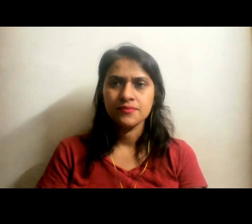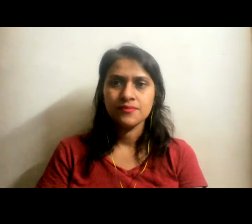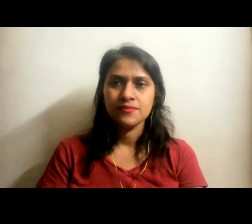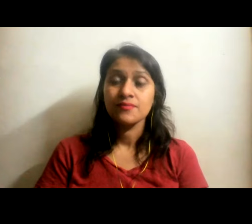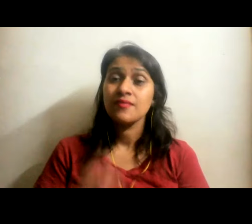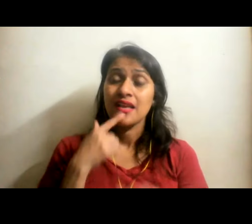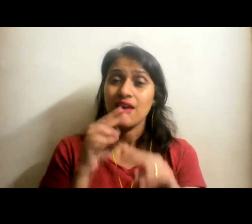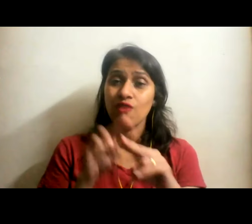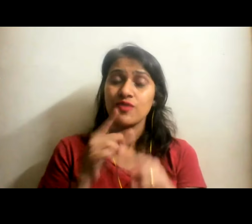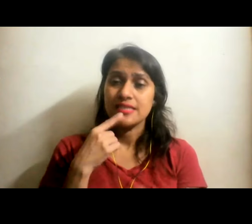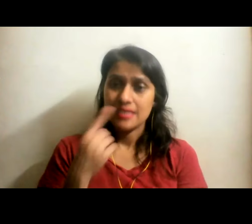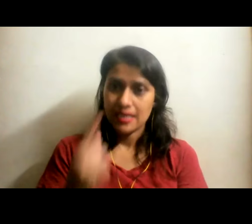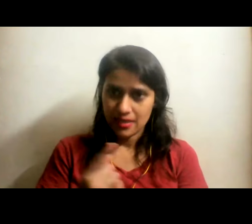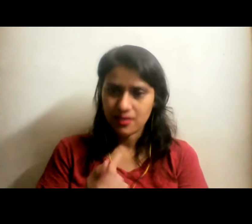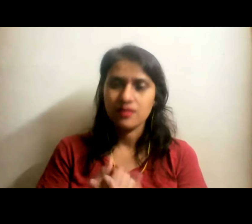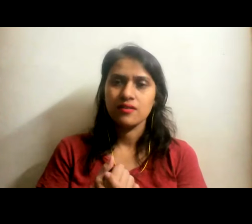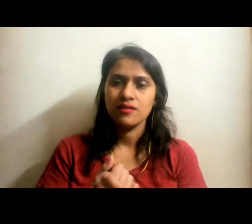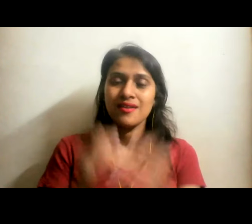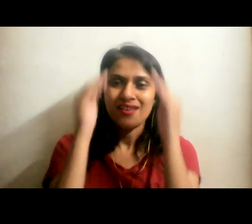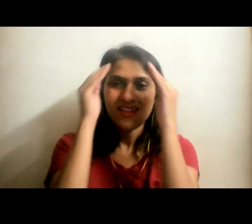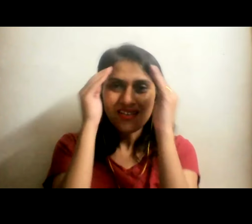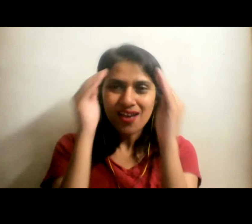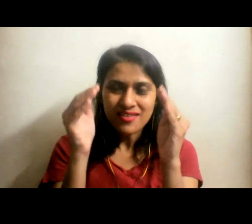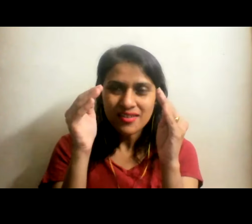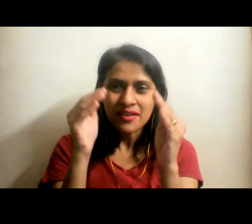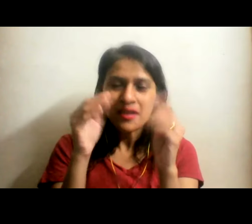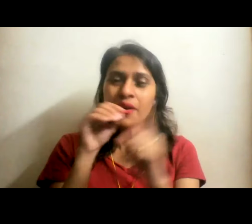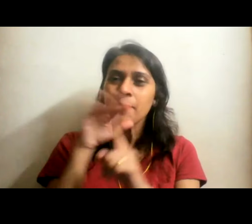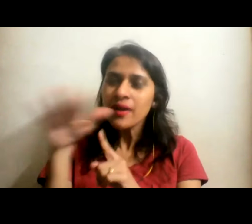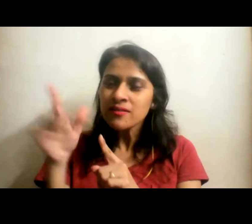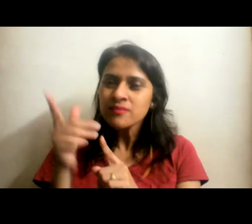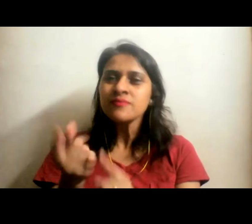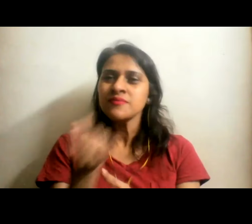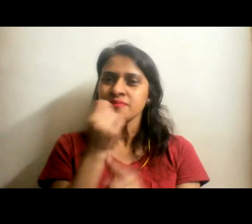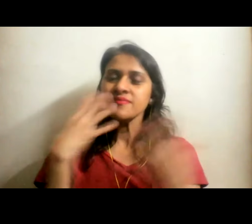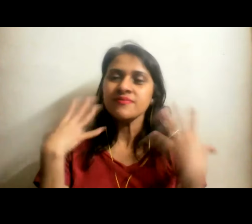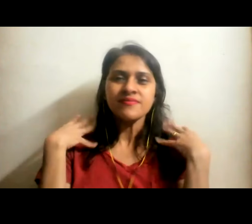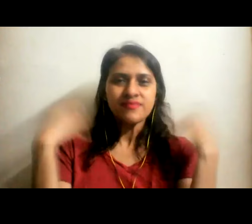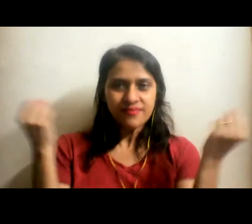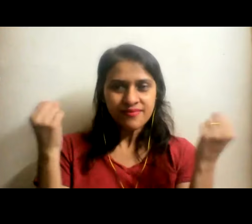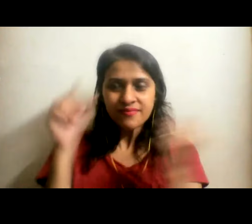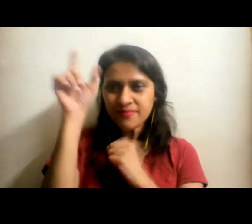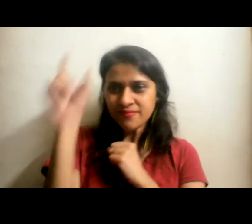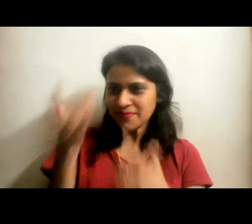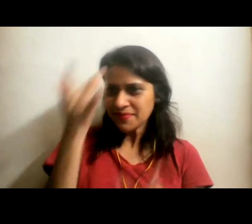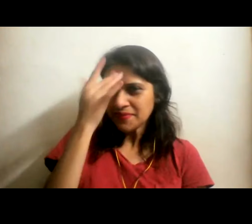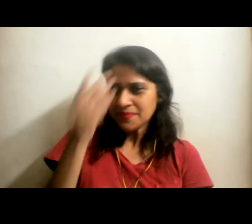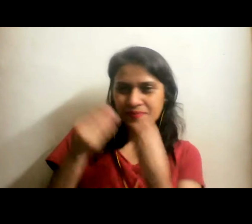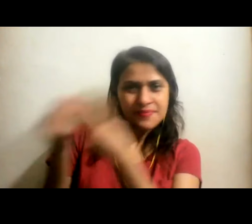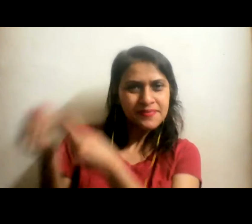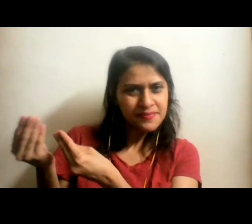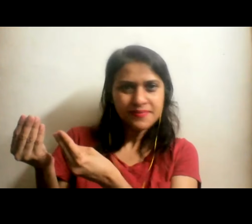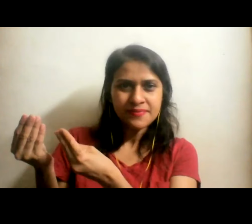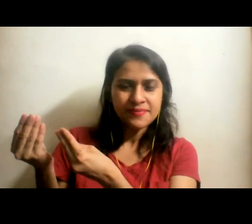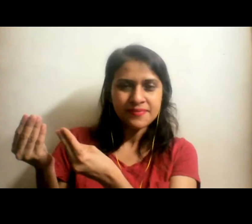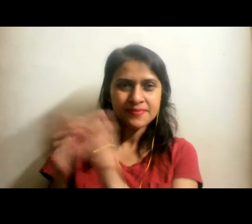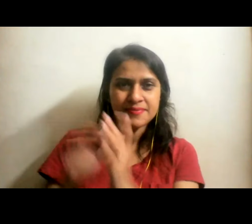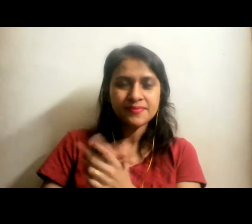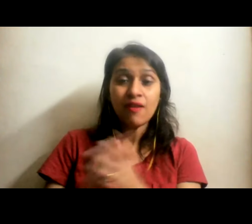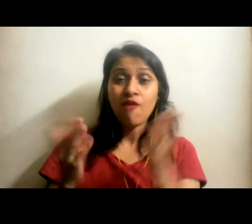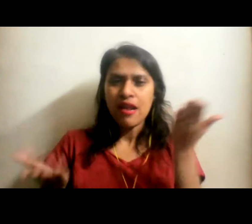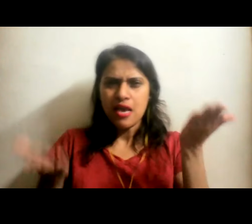are considering the impact of a certain painkiller on the patient, then for